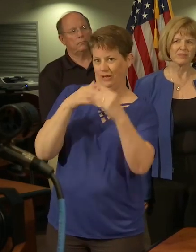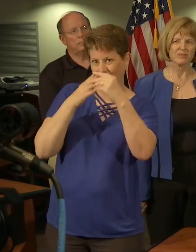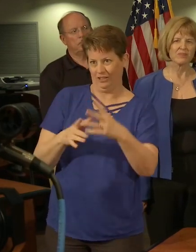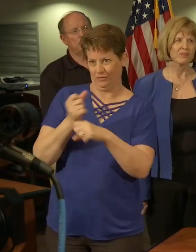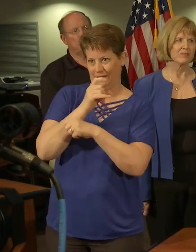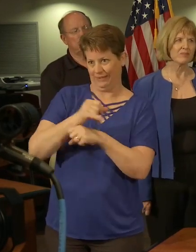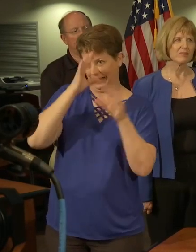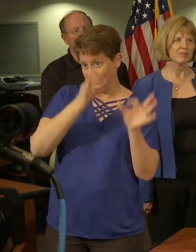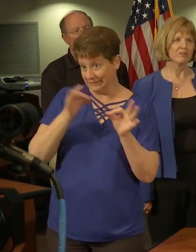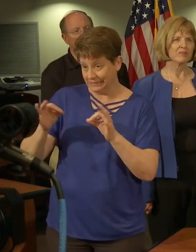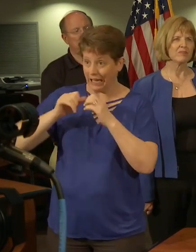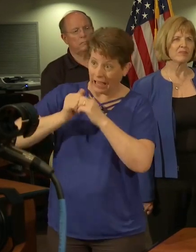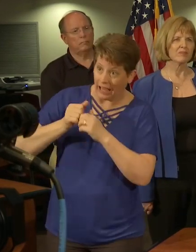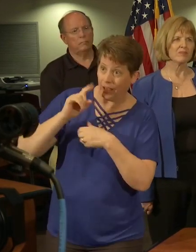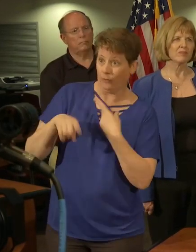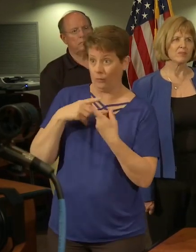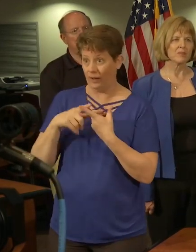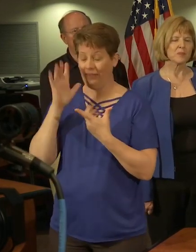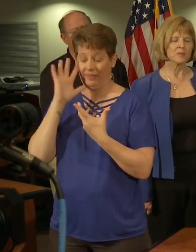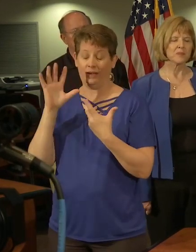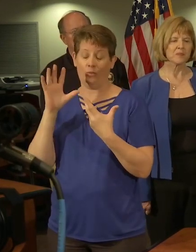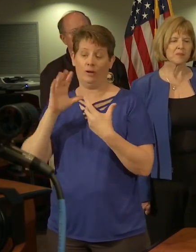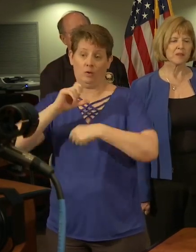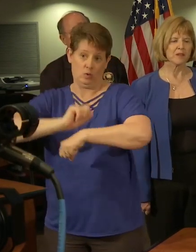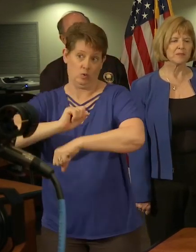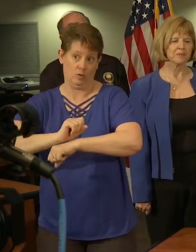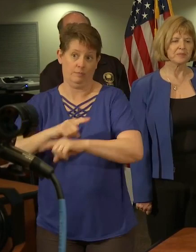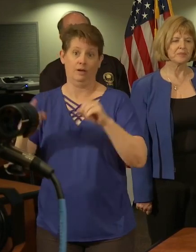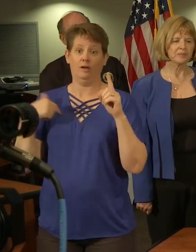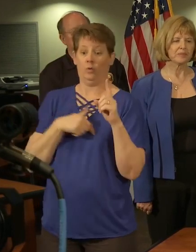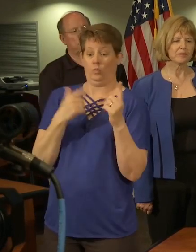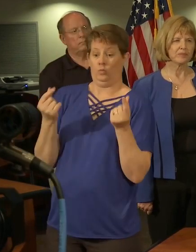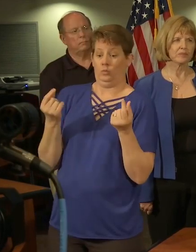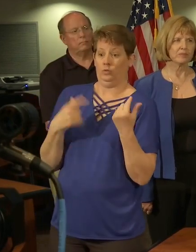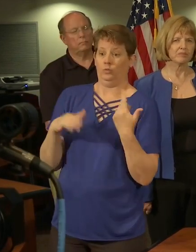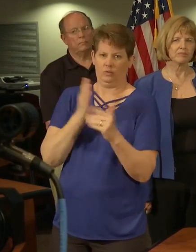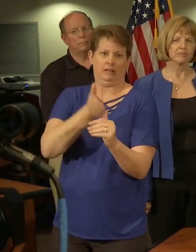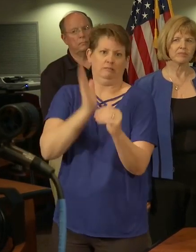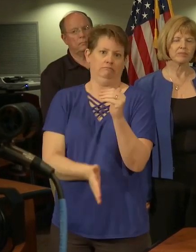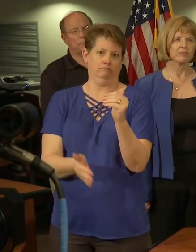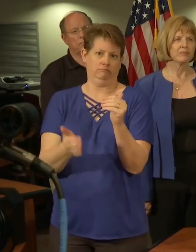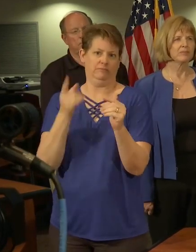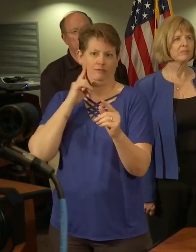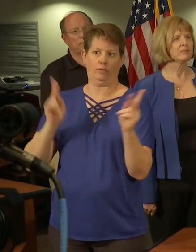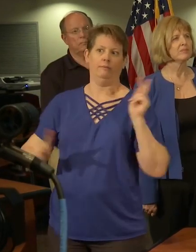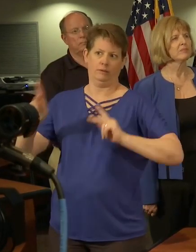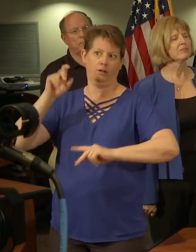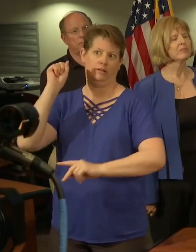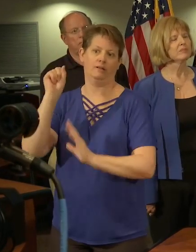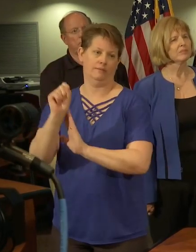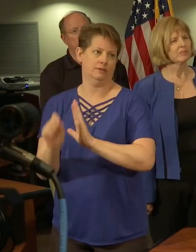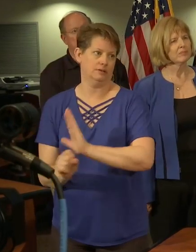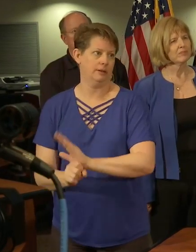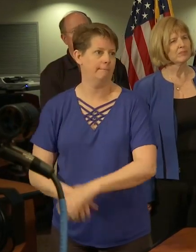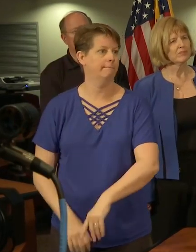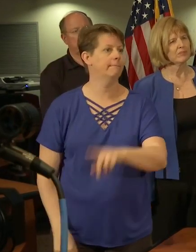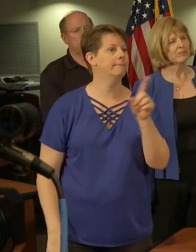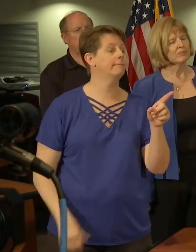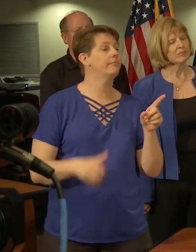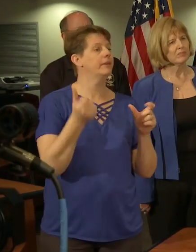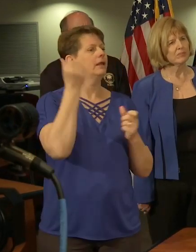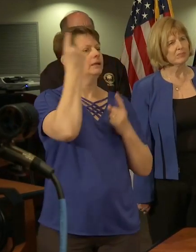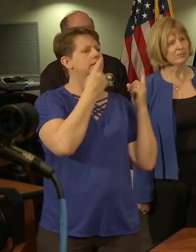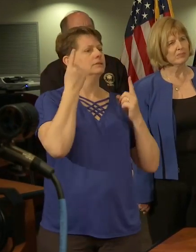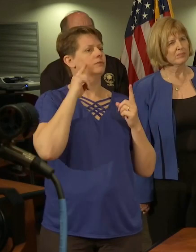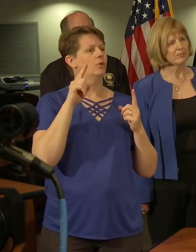that decision as to how and when they will work. What we want them to do is get it done for the people of the state. Are there any considerations